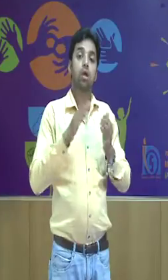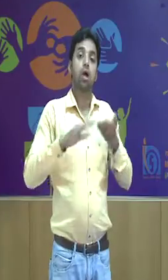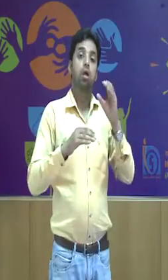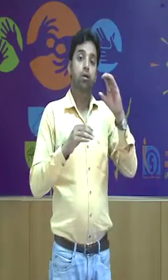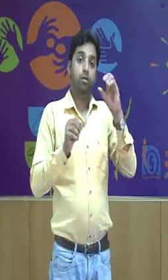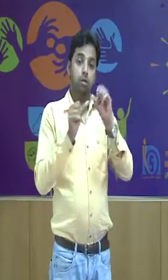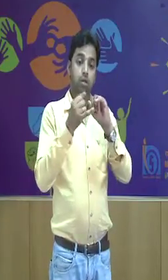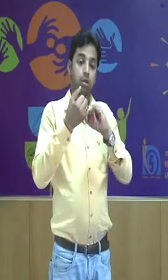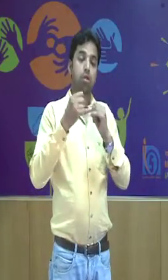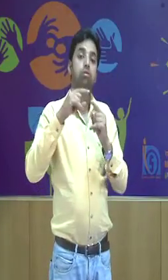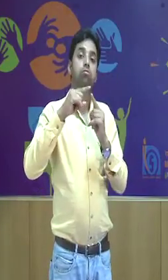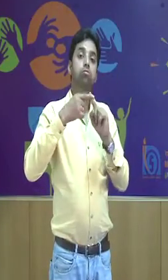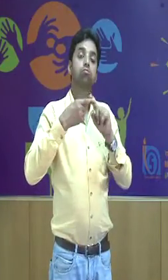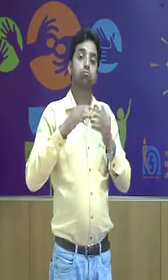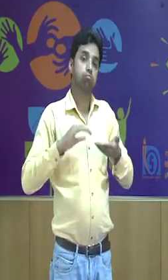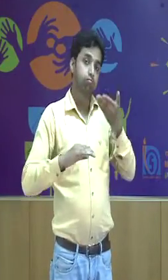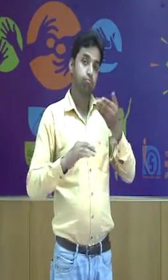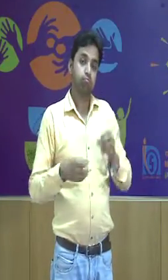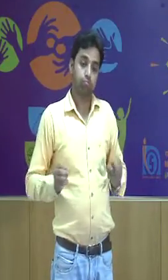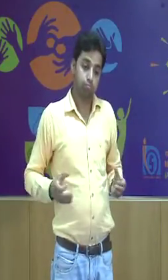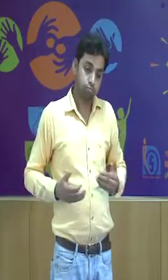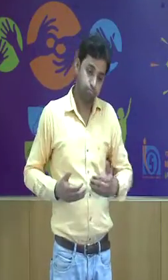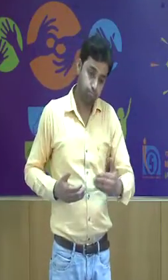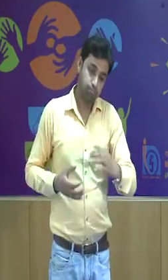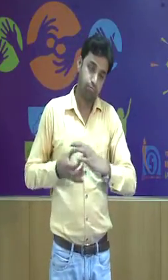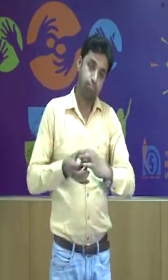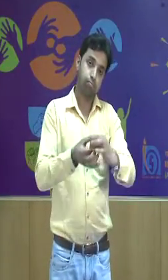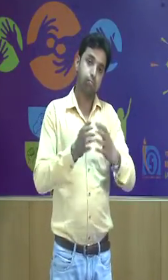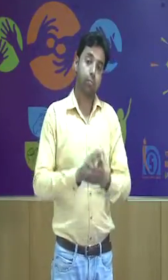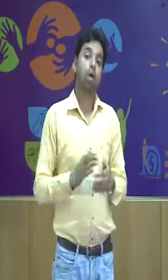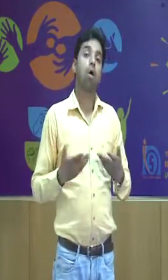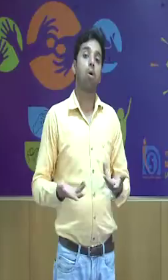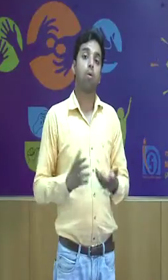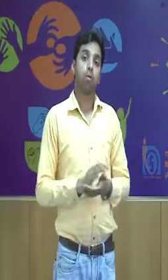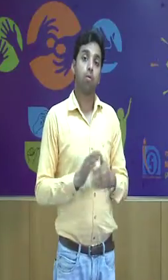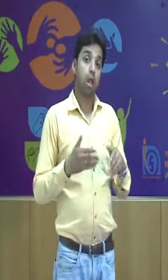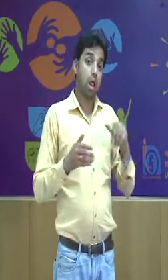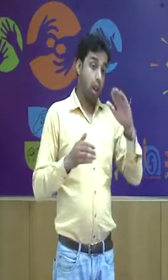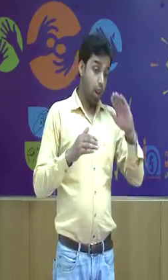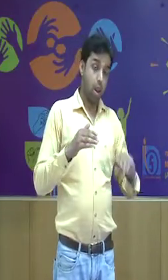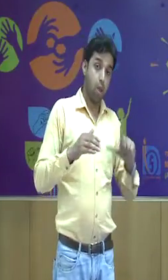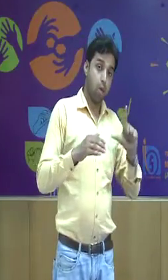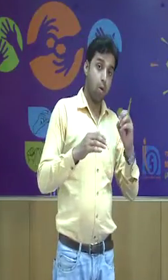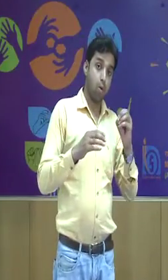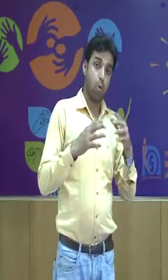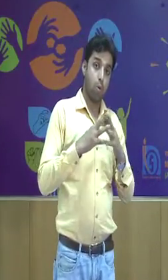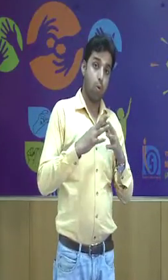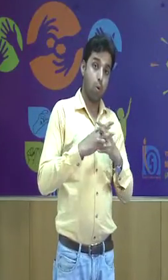However, Lower caste women were free to